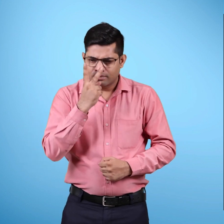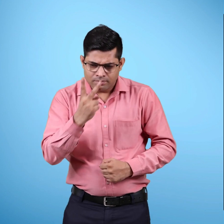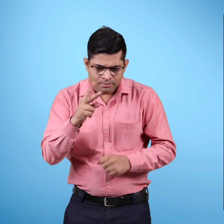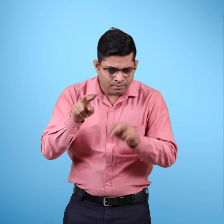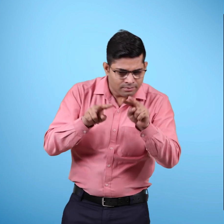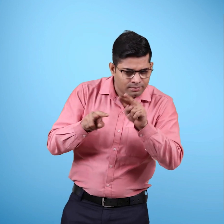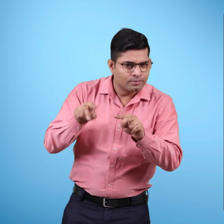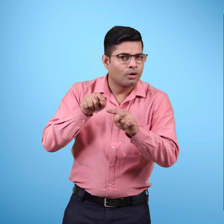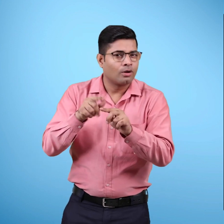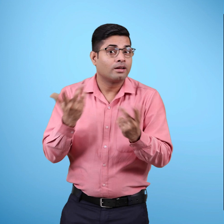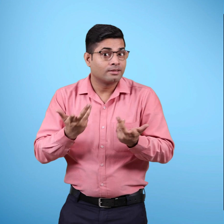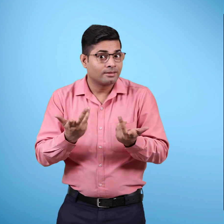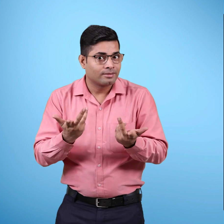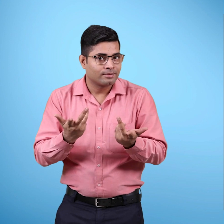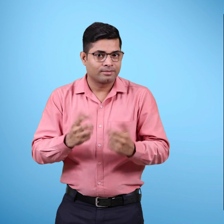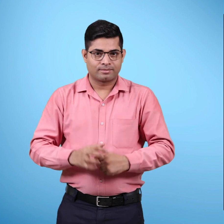What do you observe?